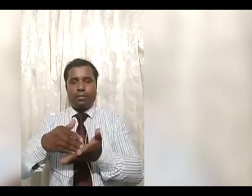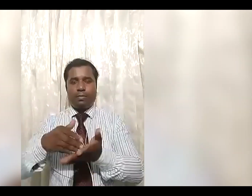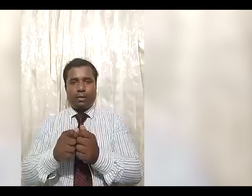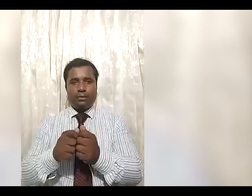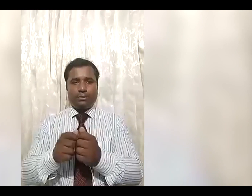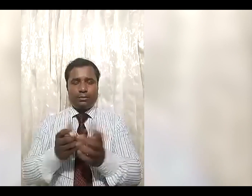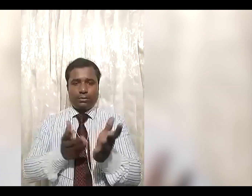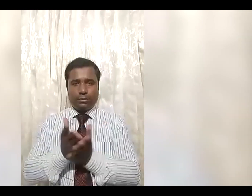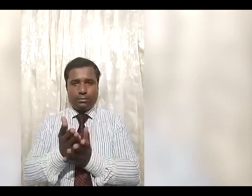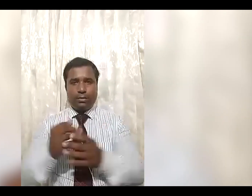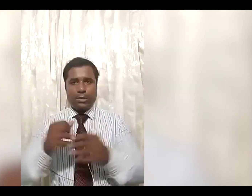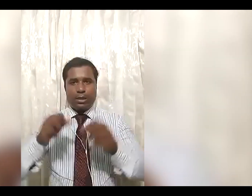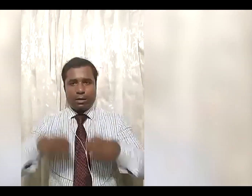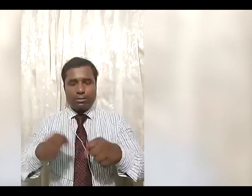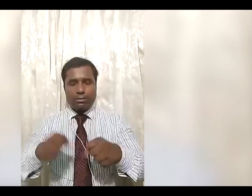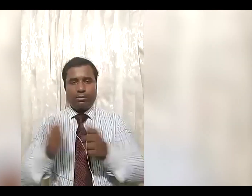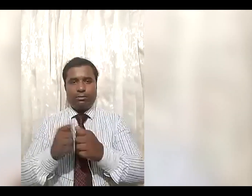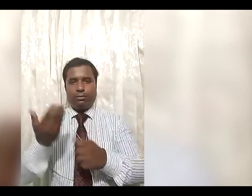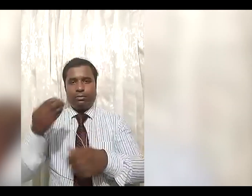or participation list for elections.